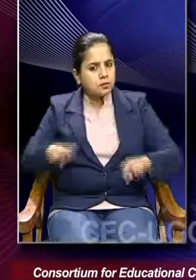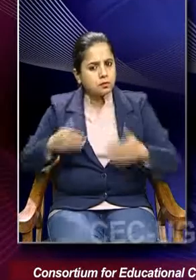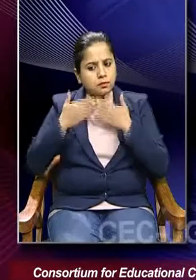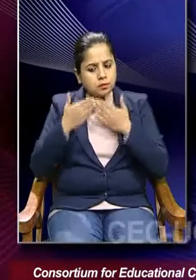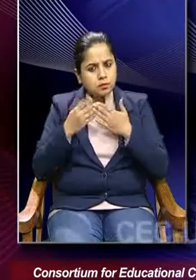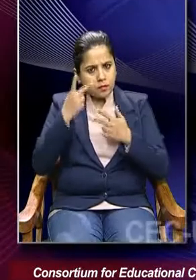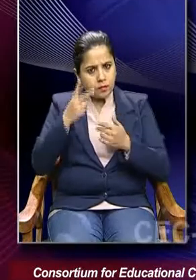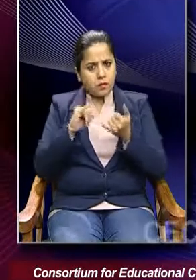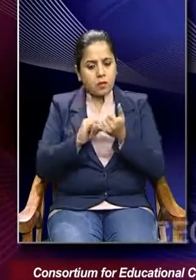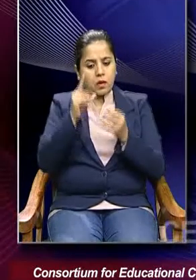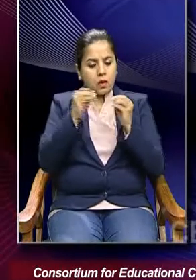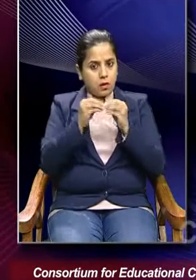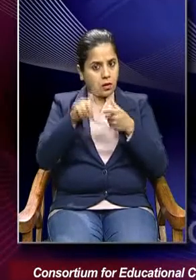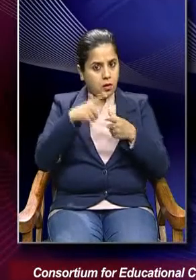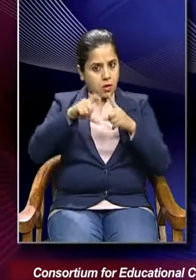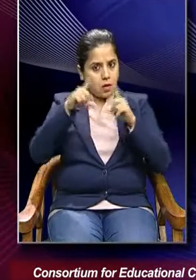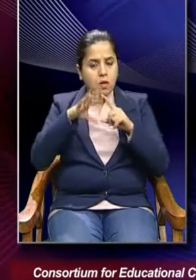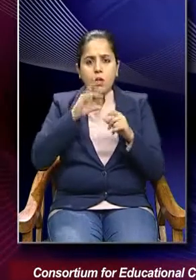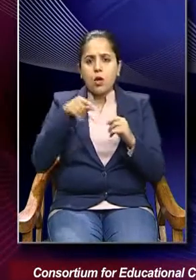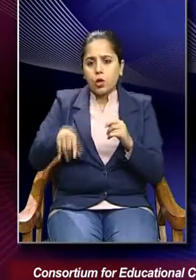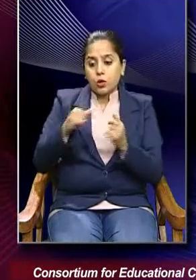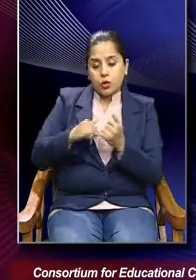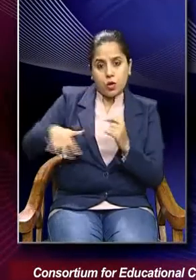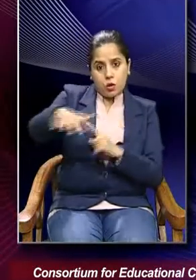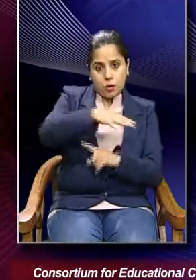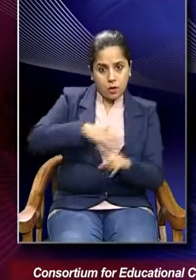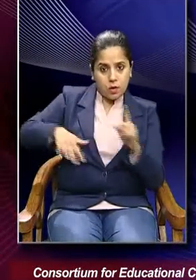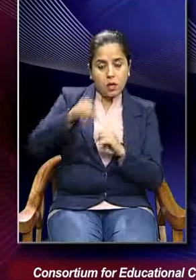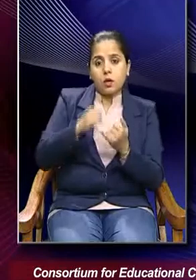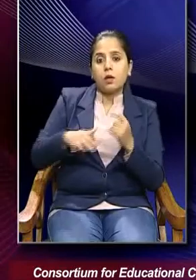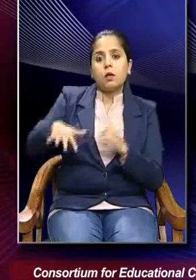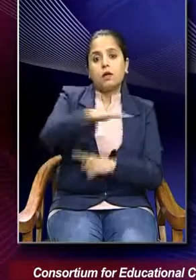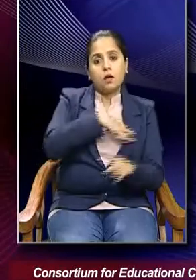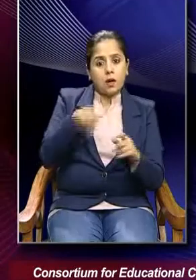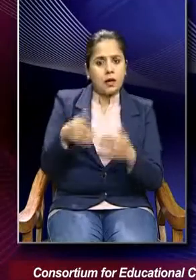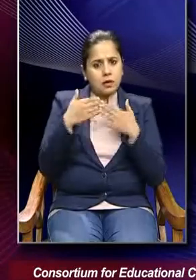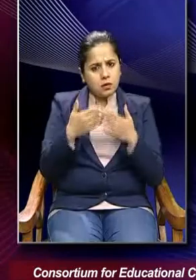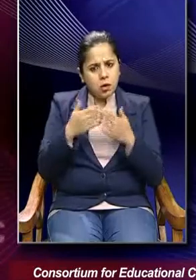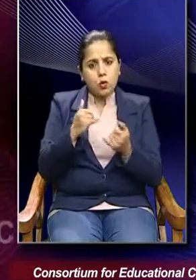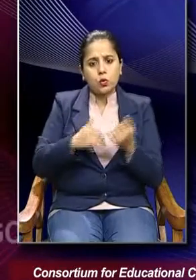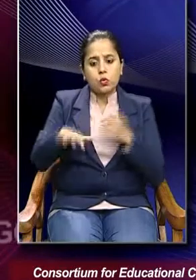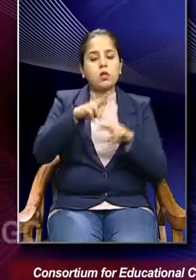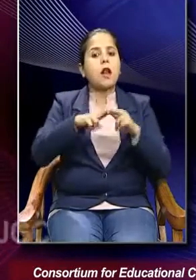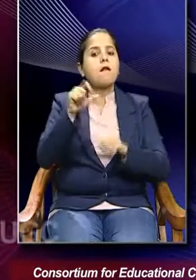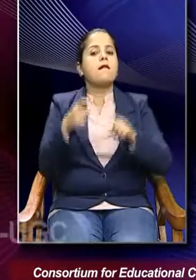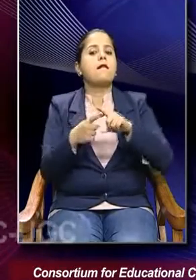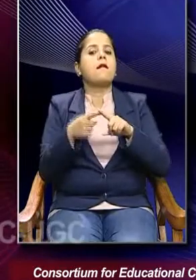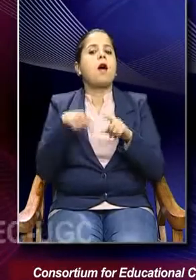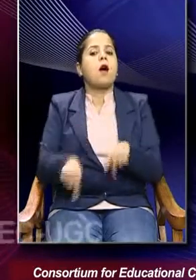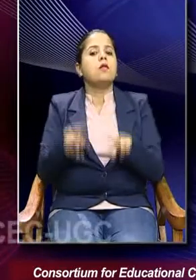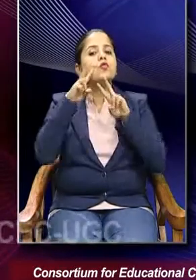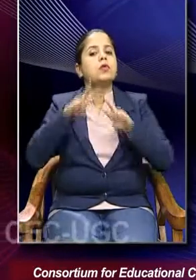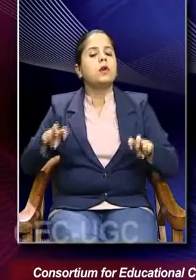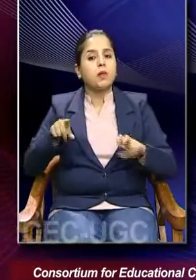the subject of sociology, and as I said, the sociologists study social fact, and social